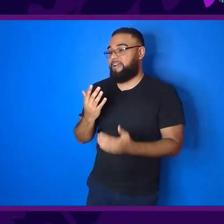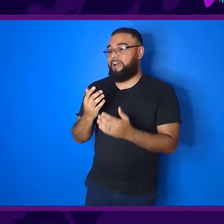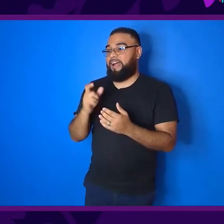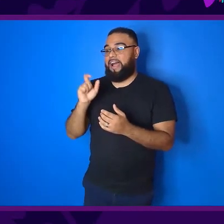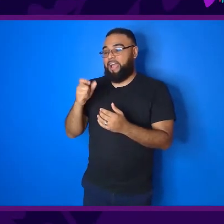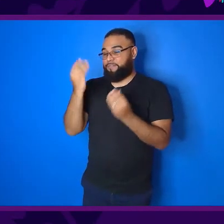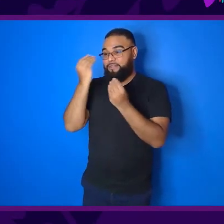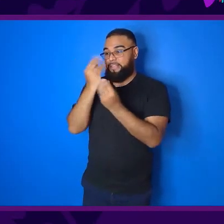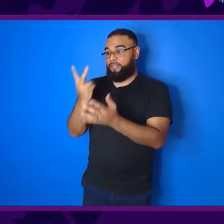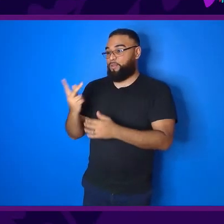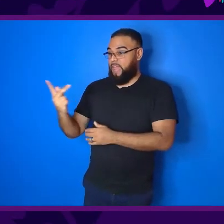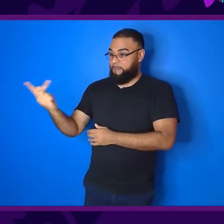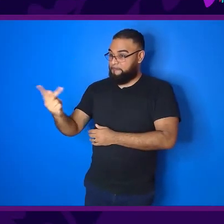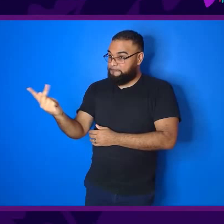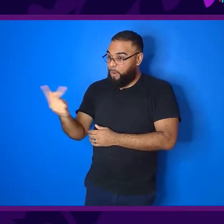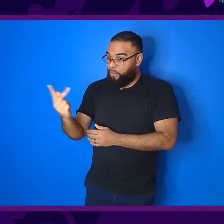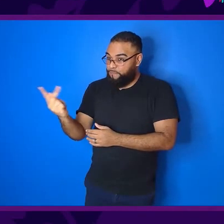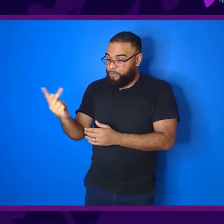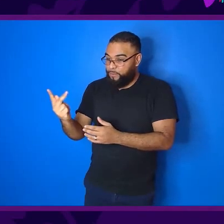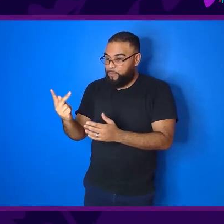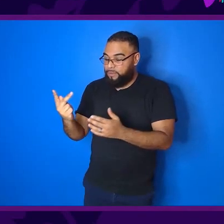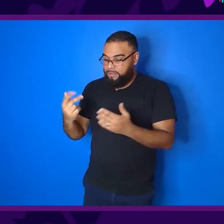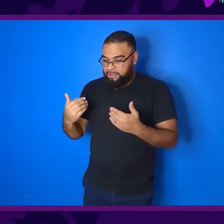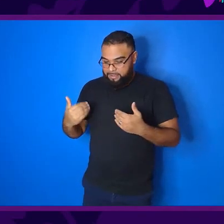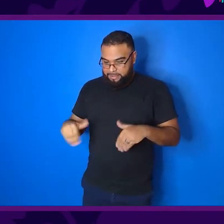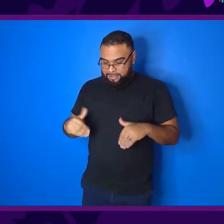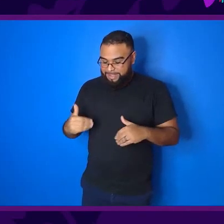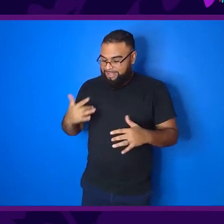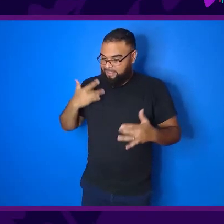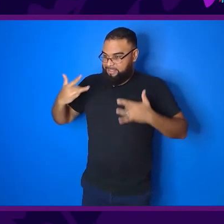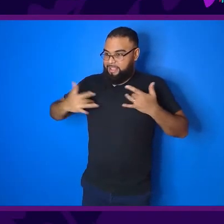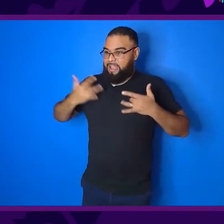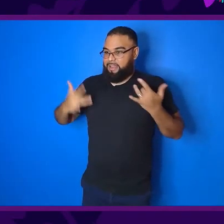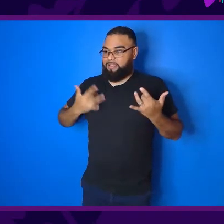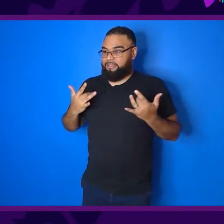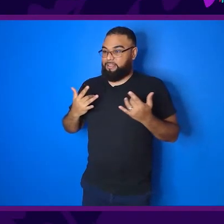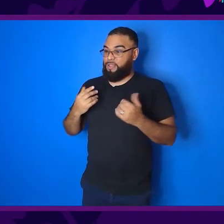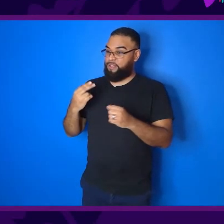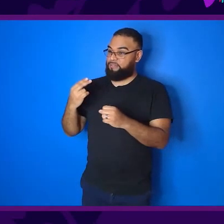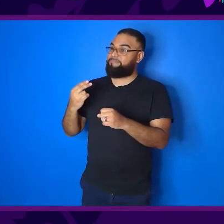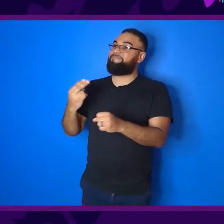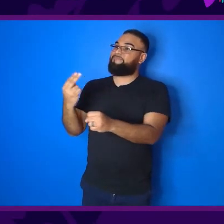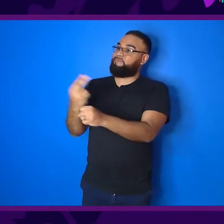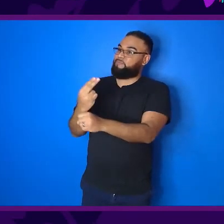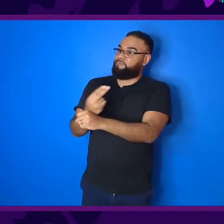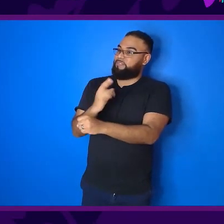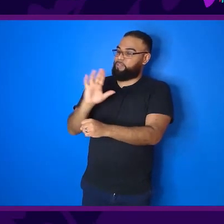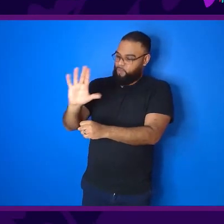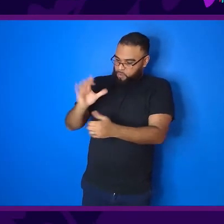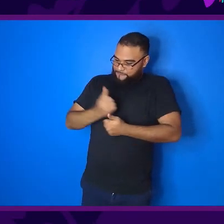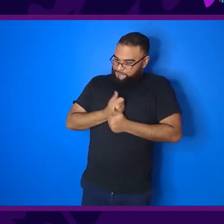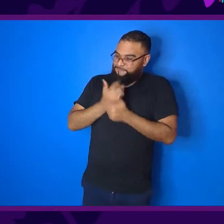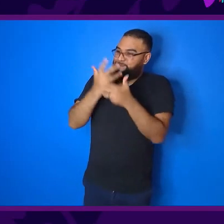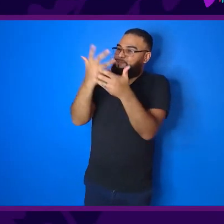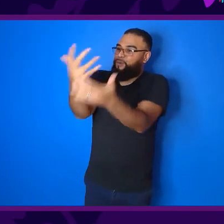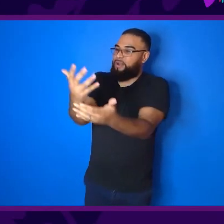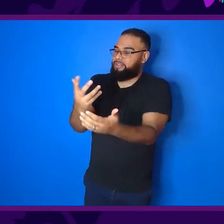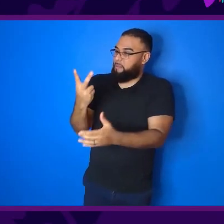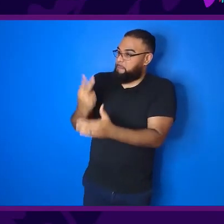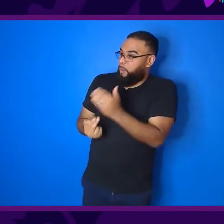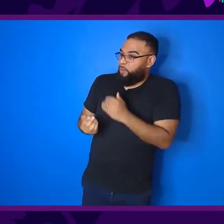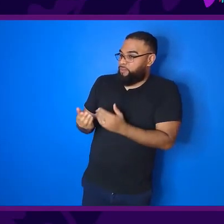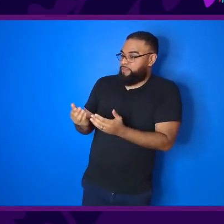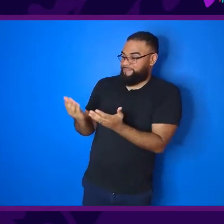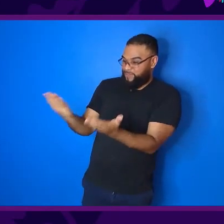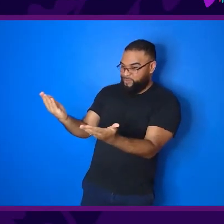is exciting, and you don't understand that just by using your voice, both of you, it is so inspirational and